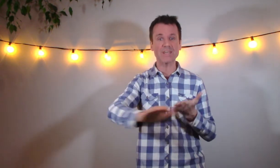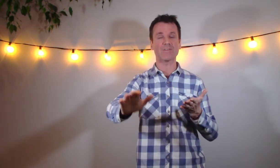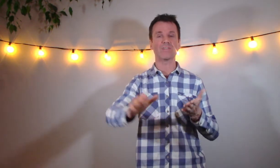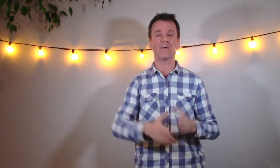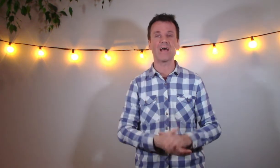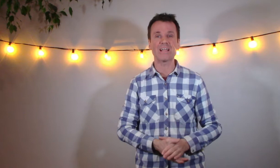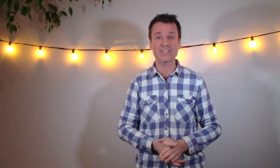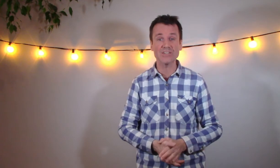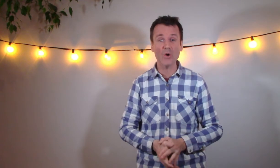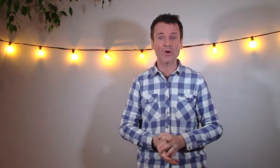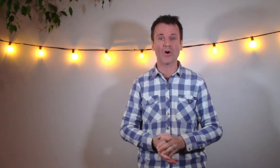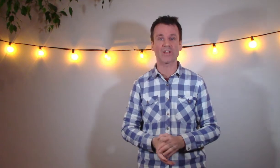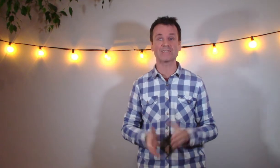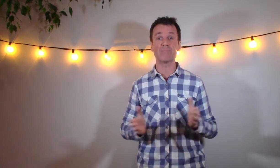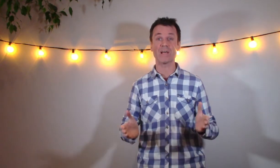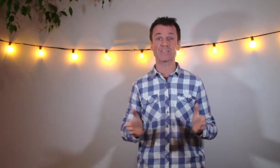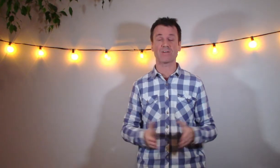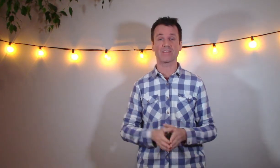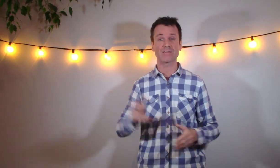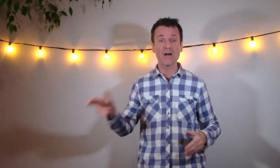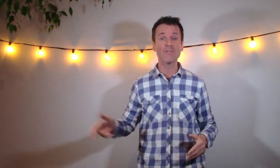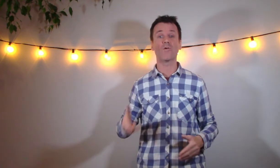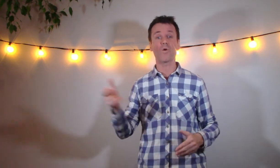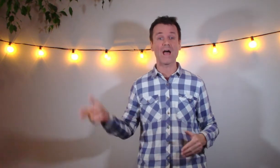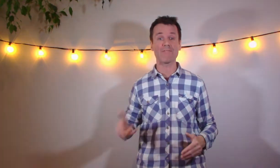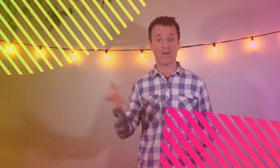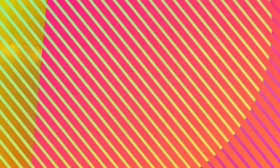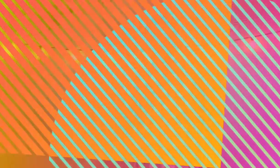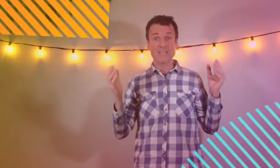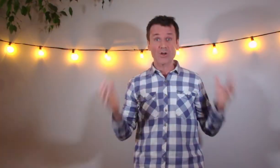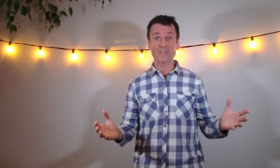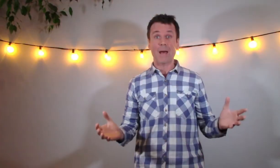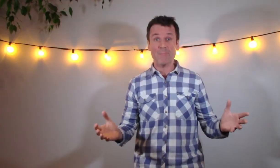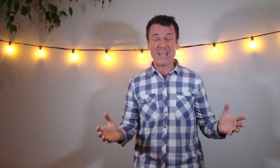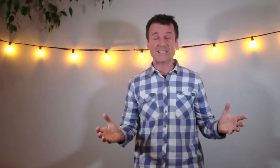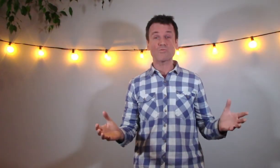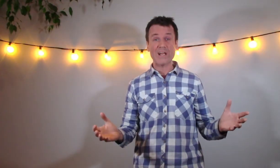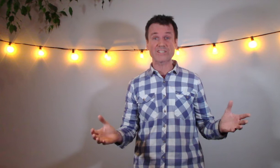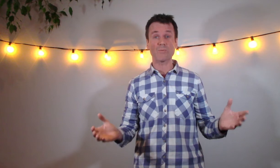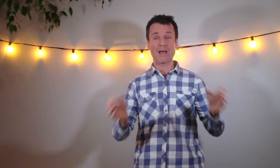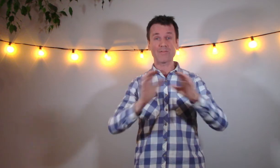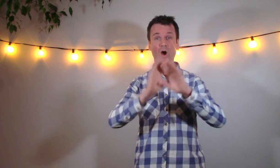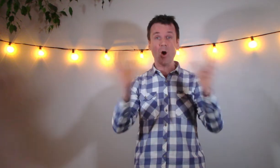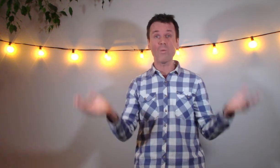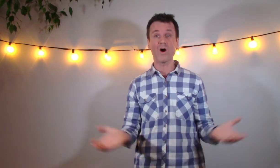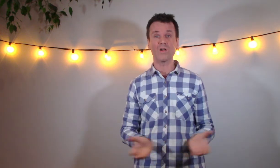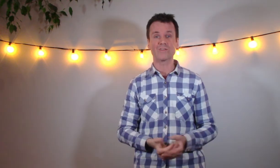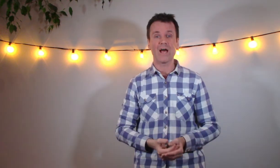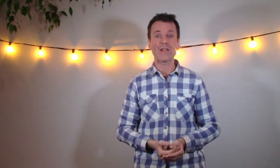forgiven and to know God as their best friend forever. You see, God's amazing rescue plan for the whole world had